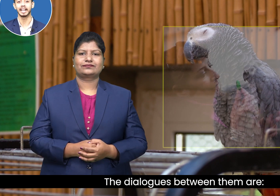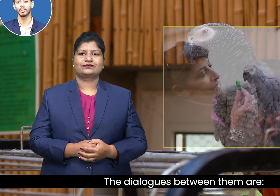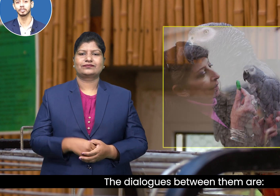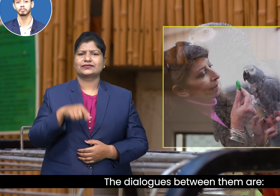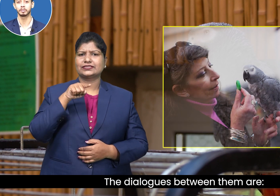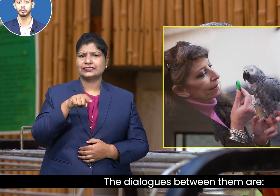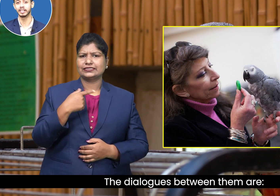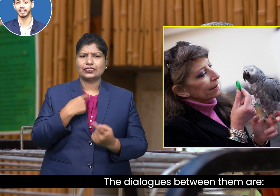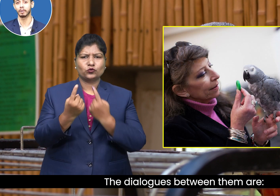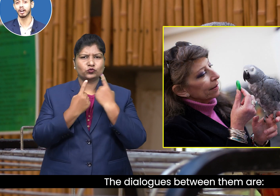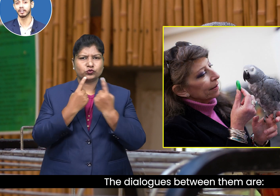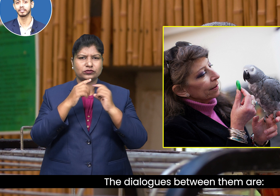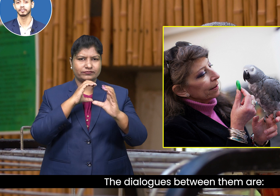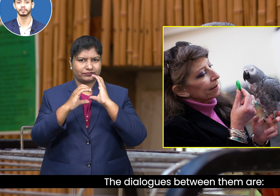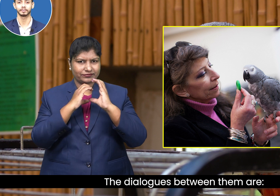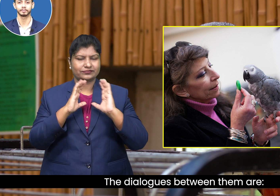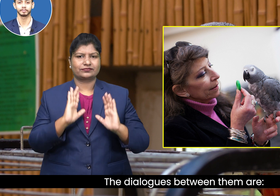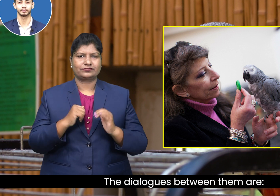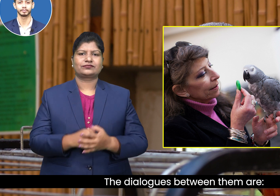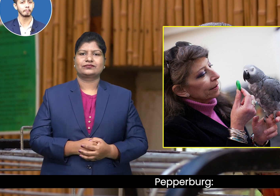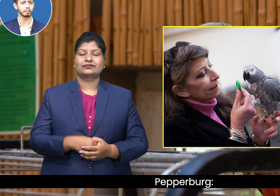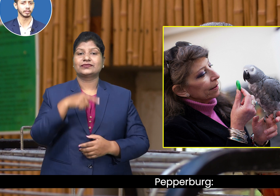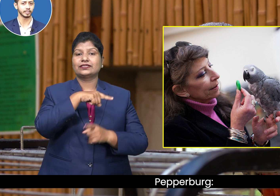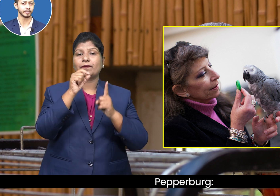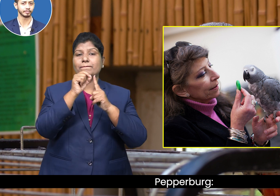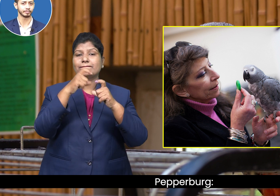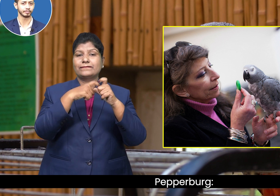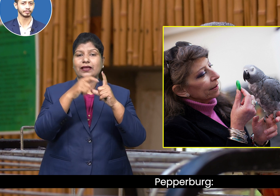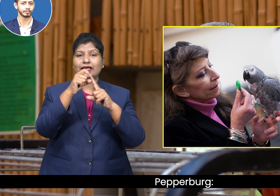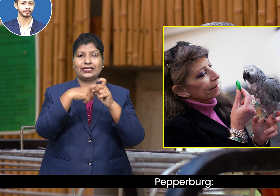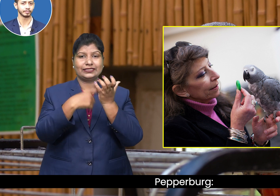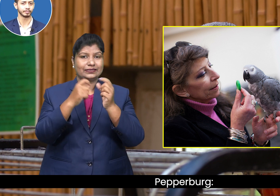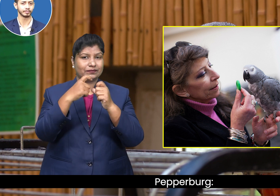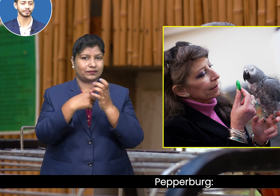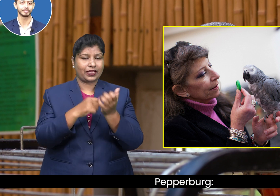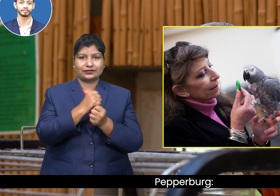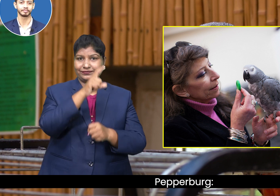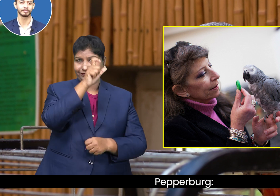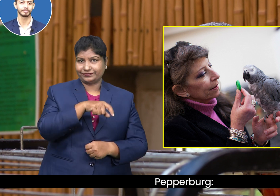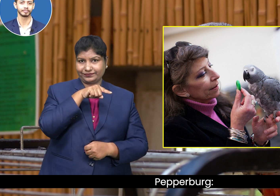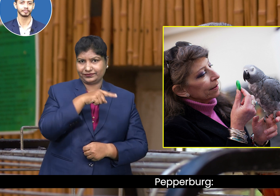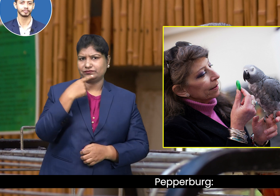The dialogues between them are: Pepperberg,